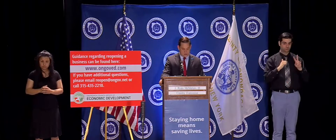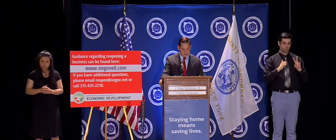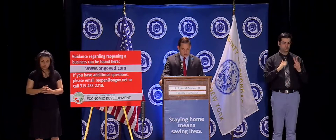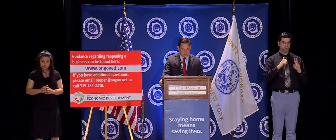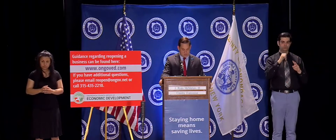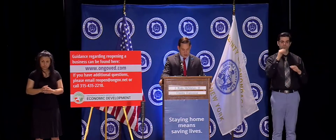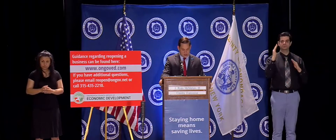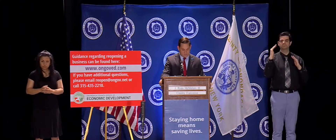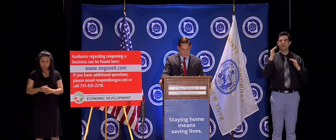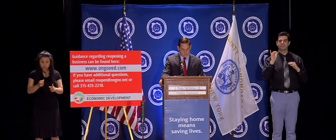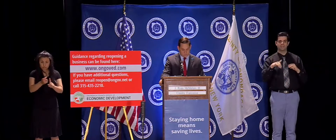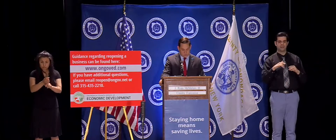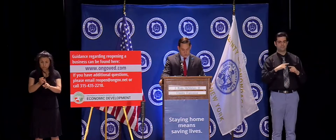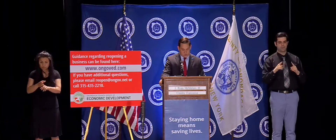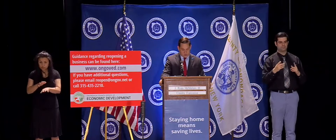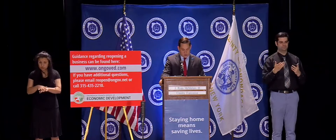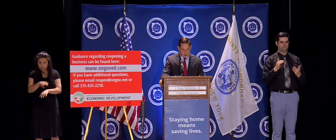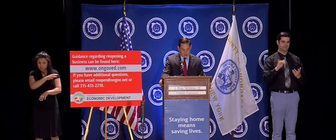lot of tests that came back.